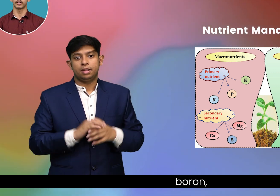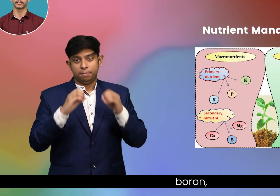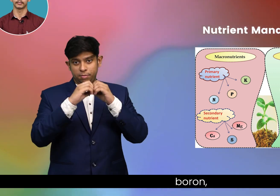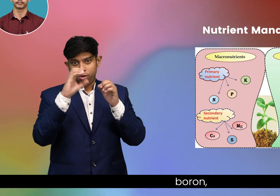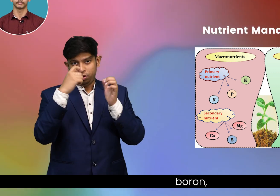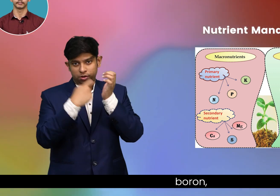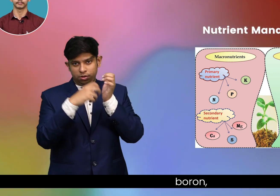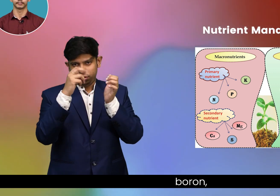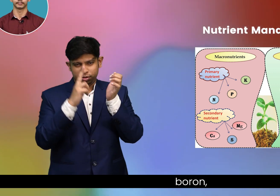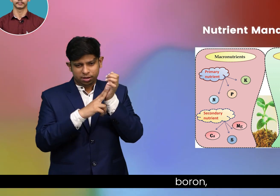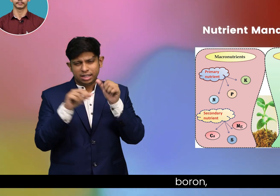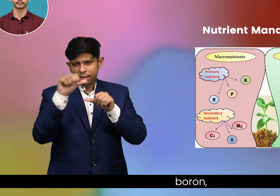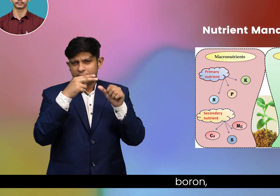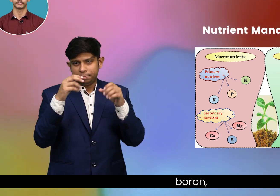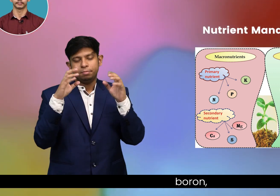boron,